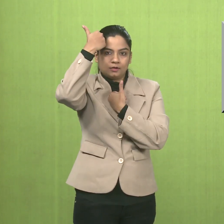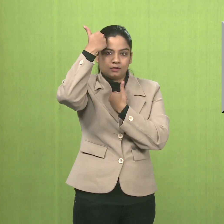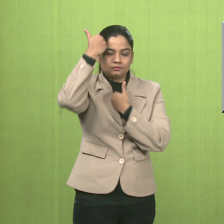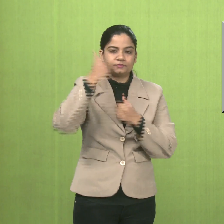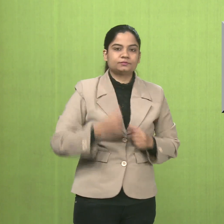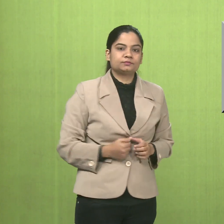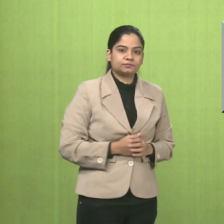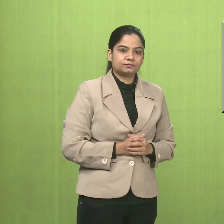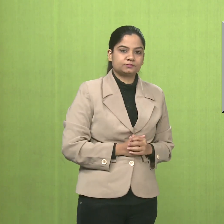anything.